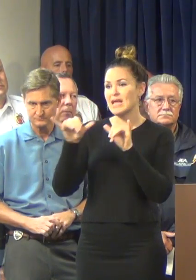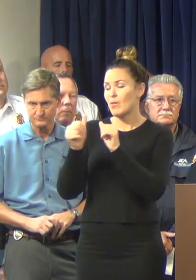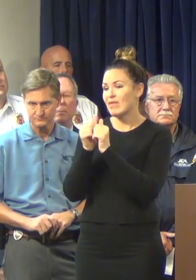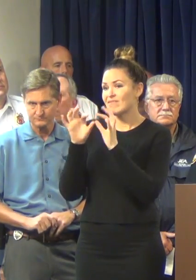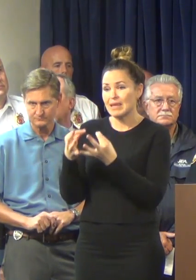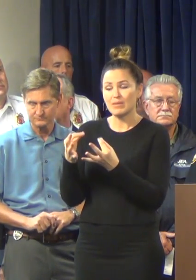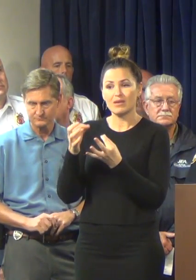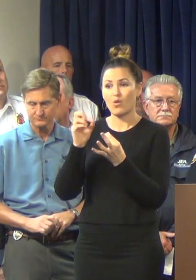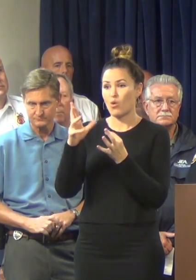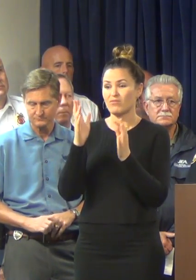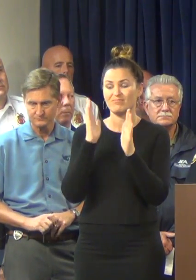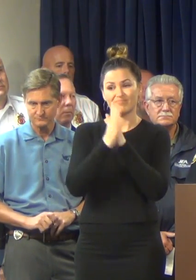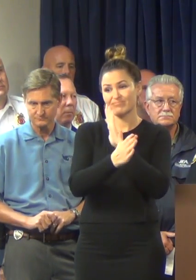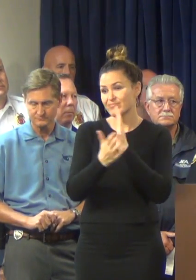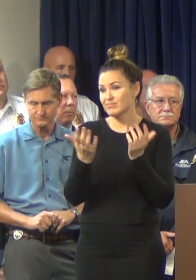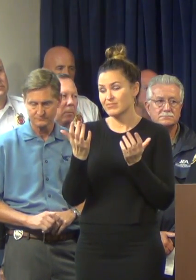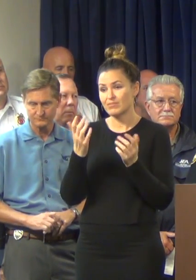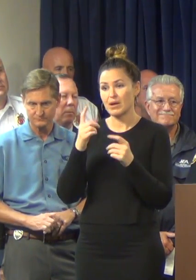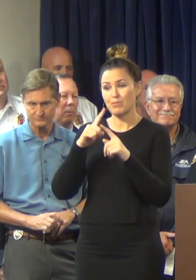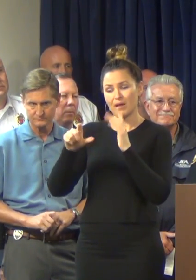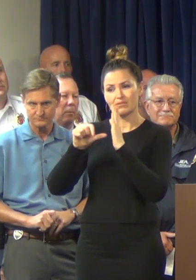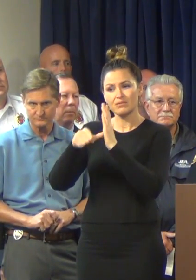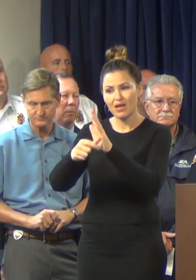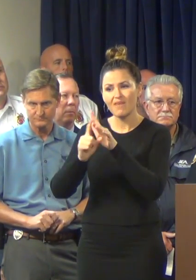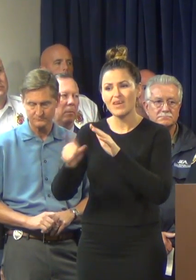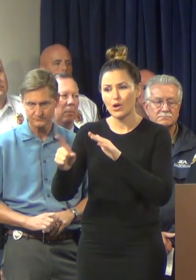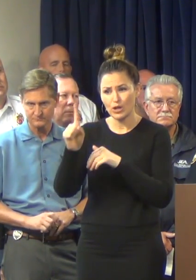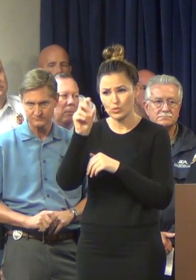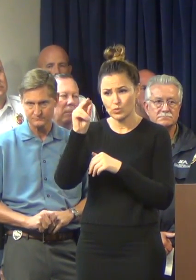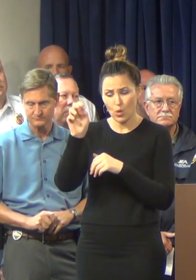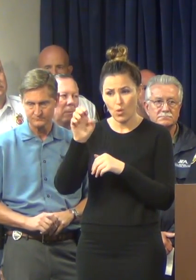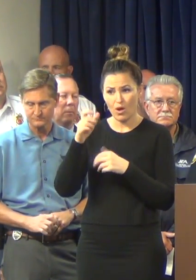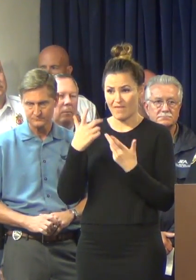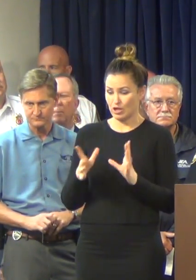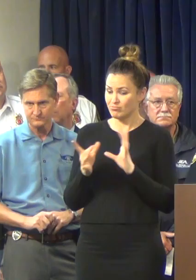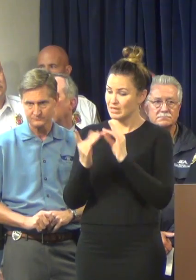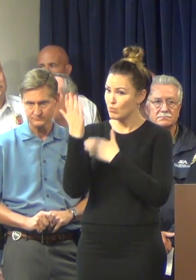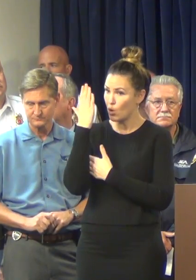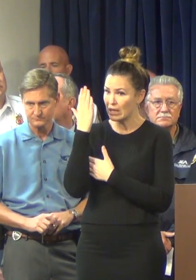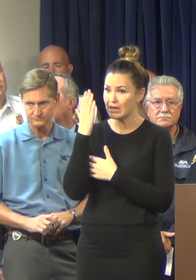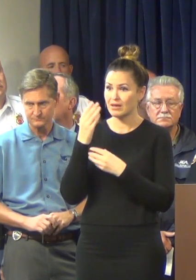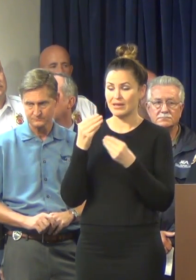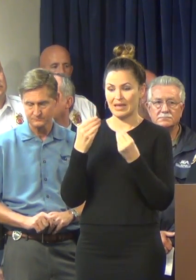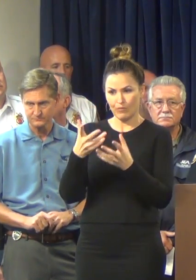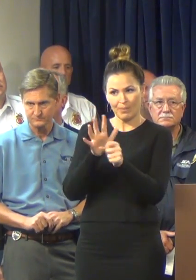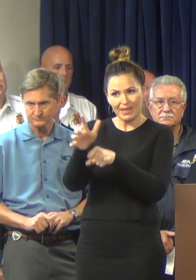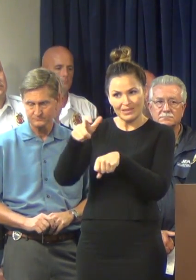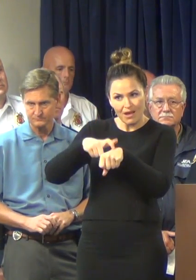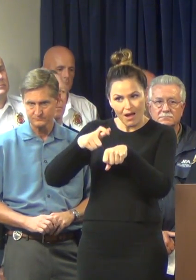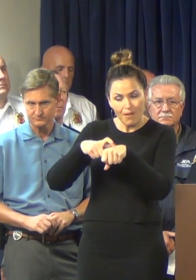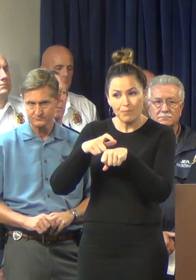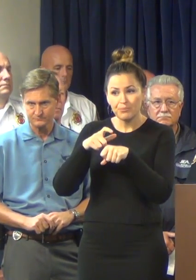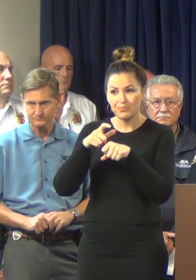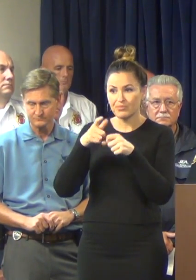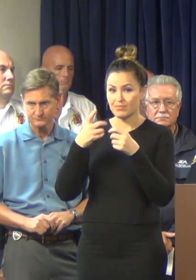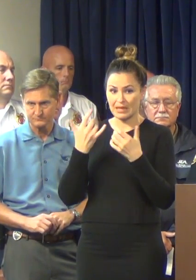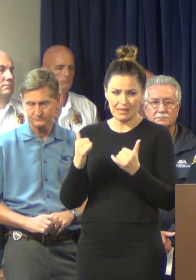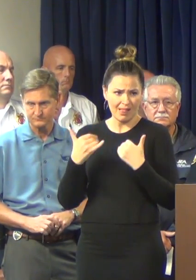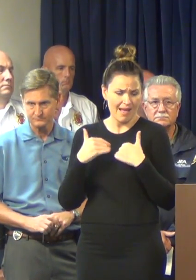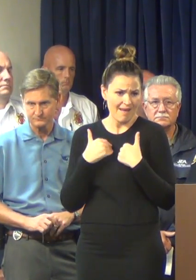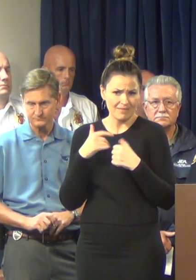out of town. But I want to stress the evacuation zones. We said this morning to give people plenty of time, and there's still